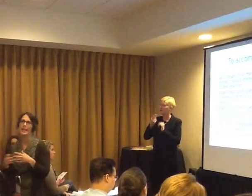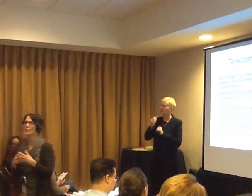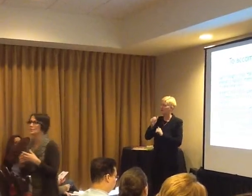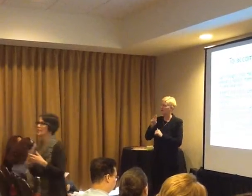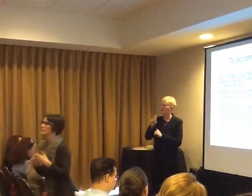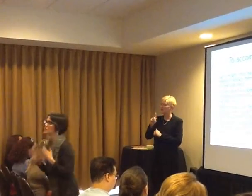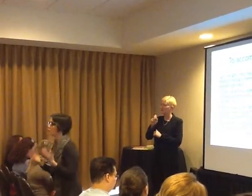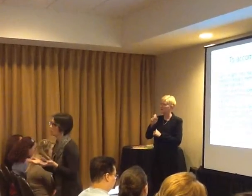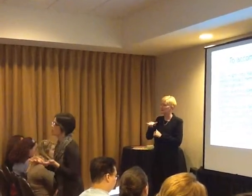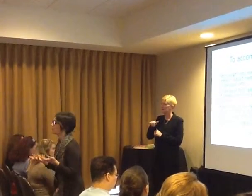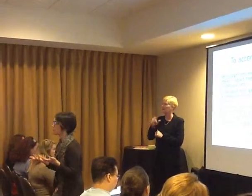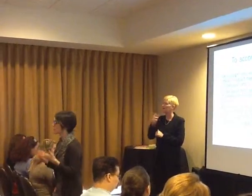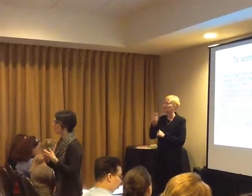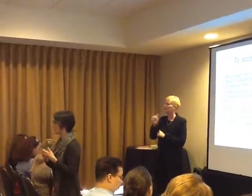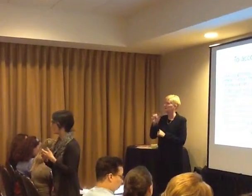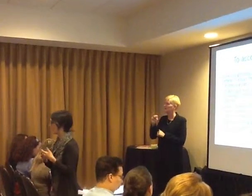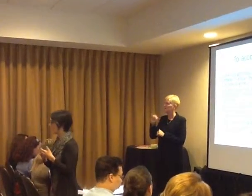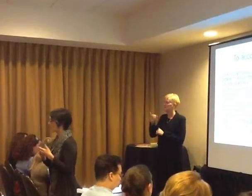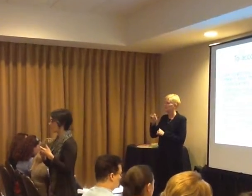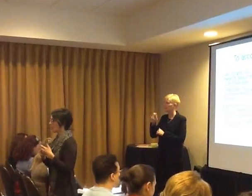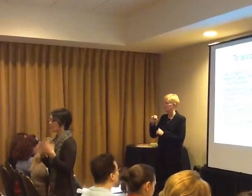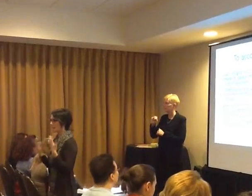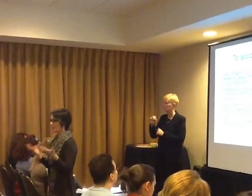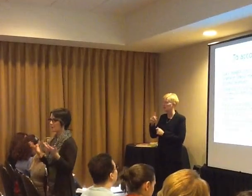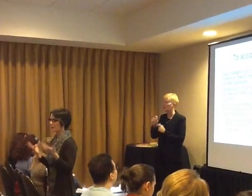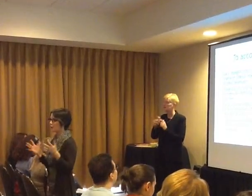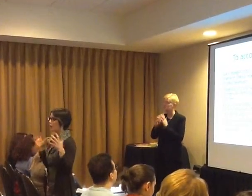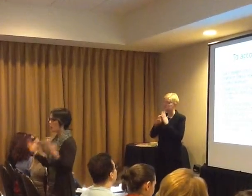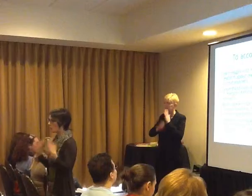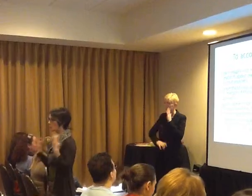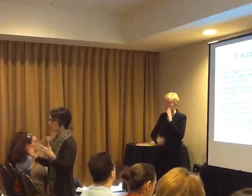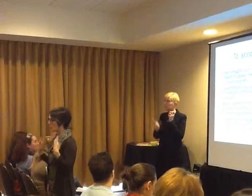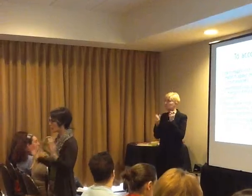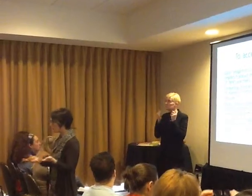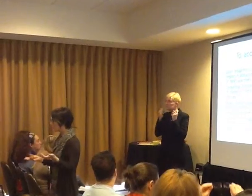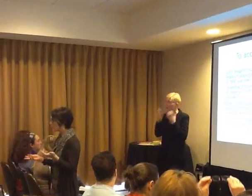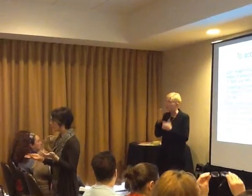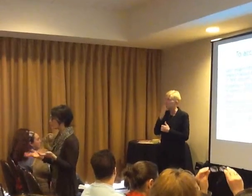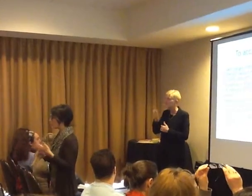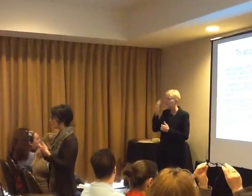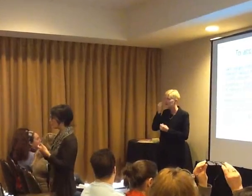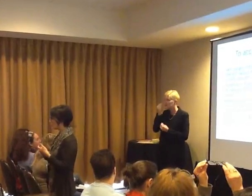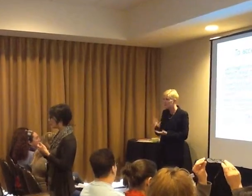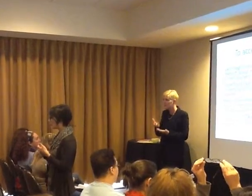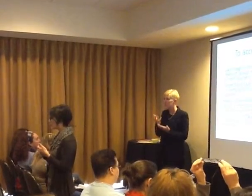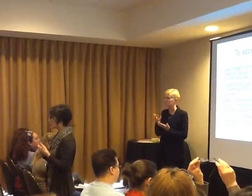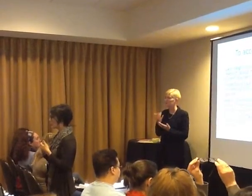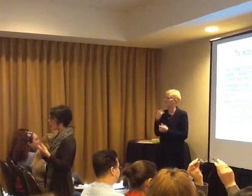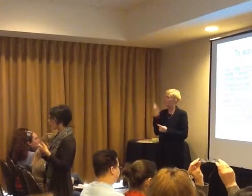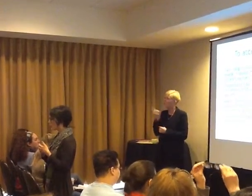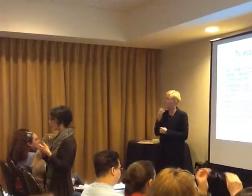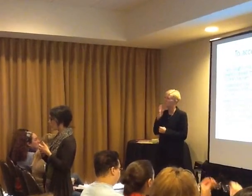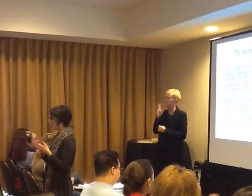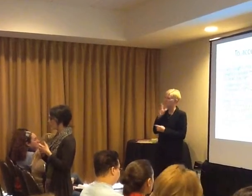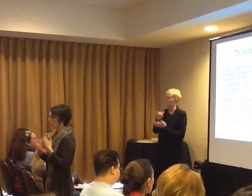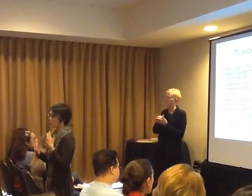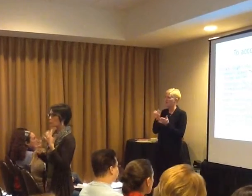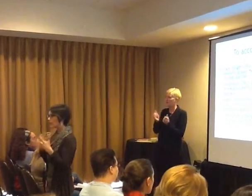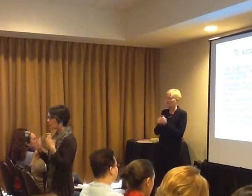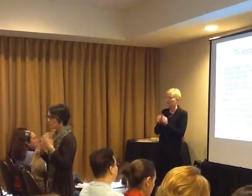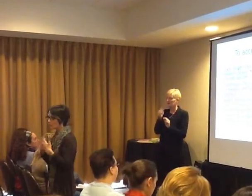Hamilton, and it just had so much information, and I know it's the kind of thing that we're always talking about with our deaf and hard of hearing learners, so I thought I would kind